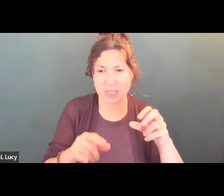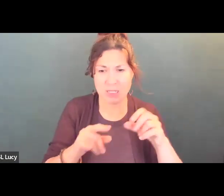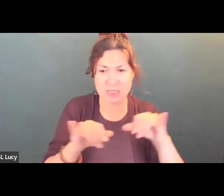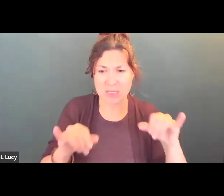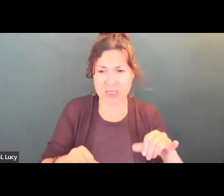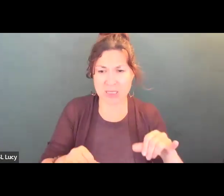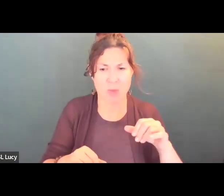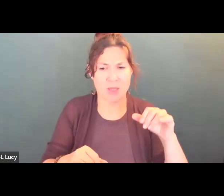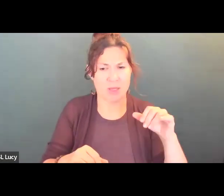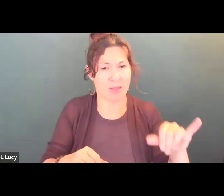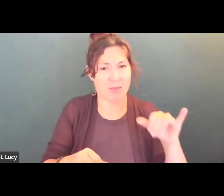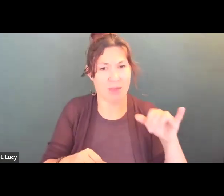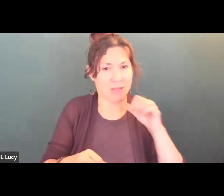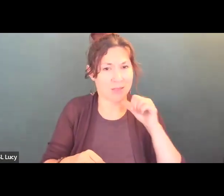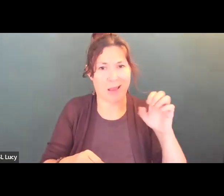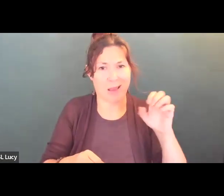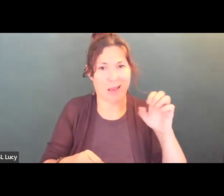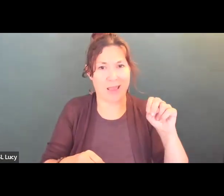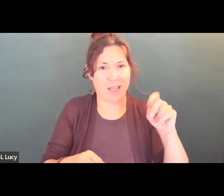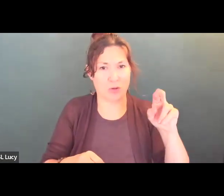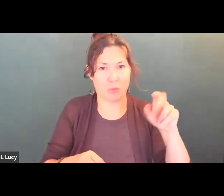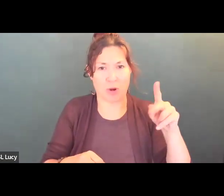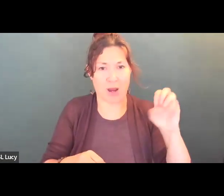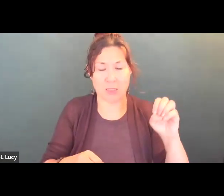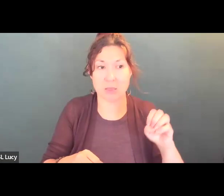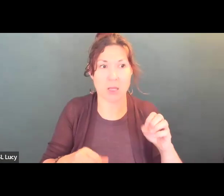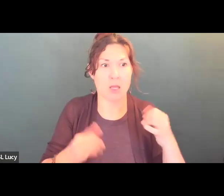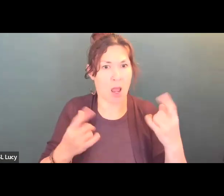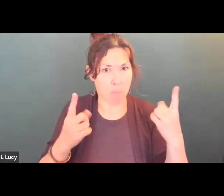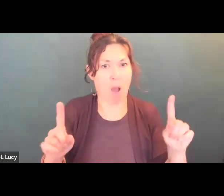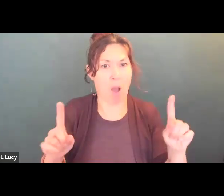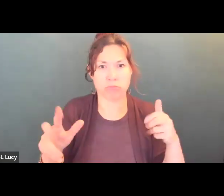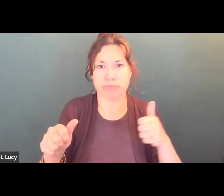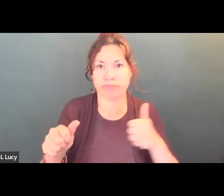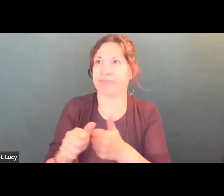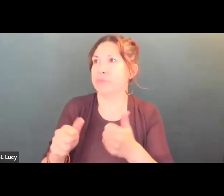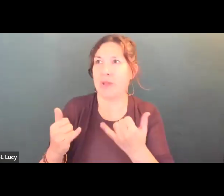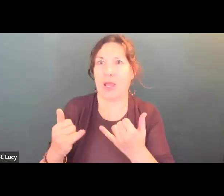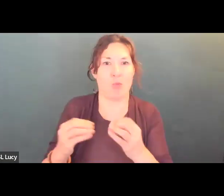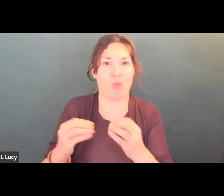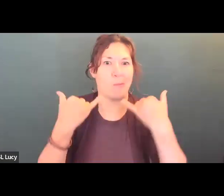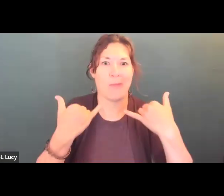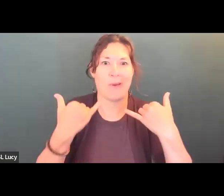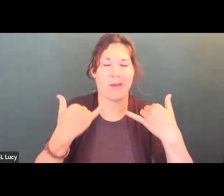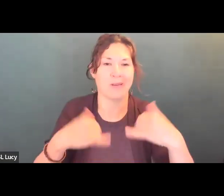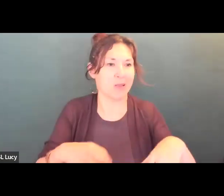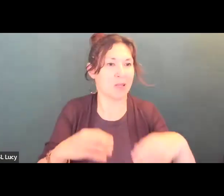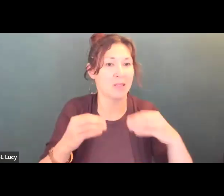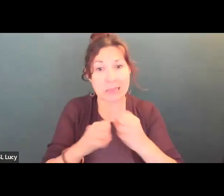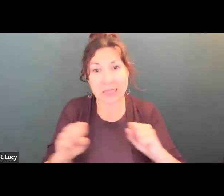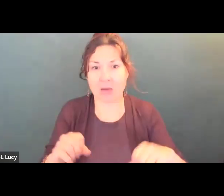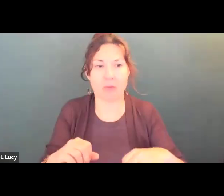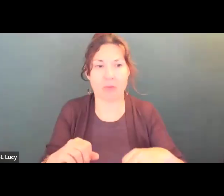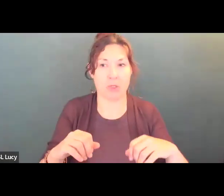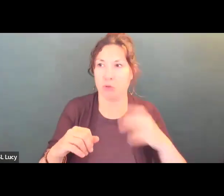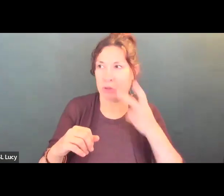us into the 21st century. So, which makes for a safer, more efficient, transparent. And so while